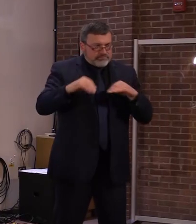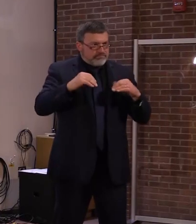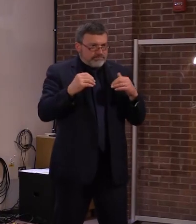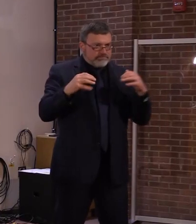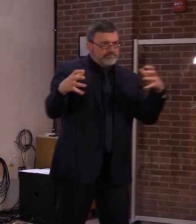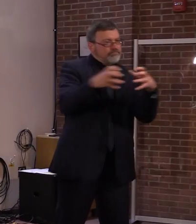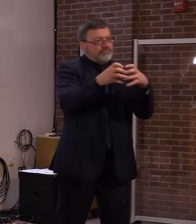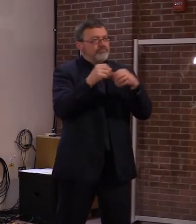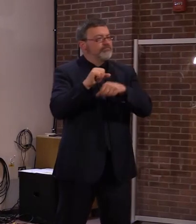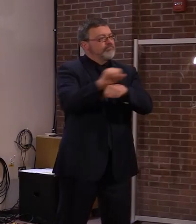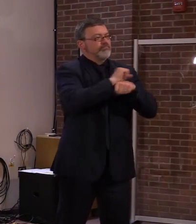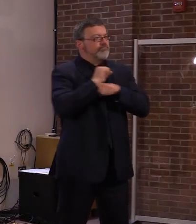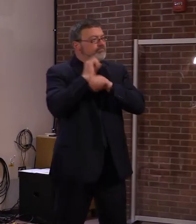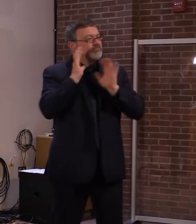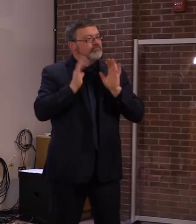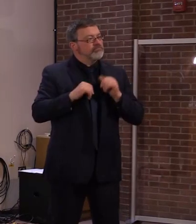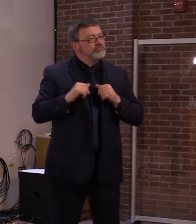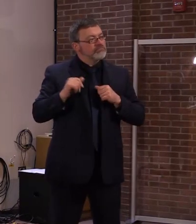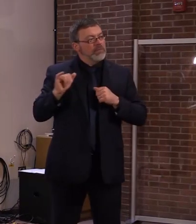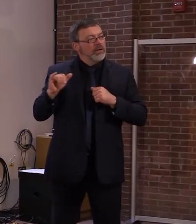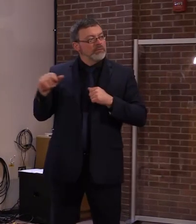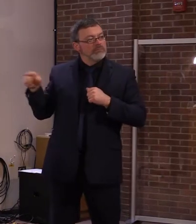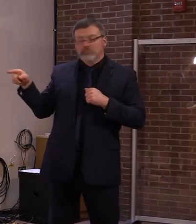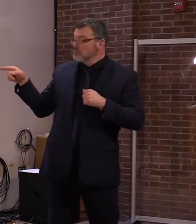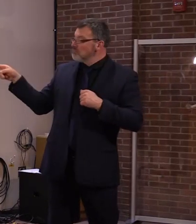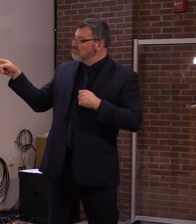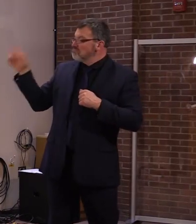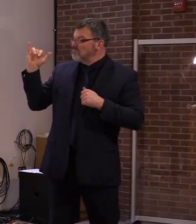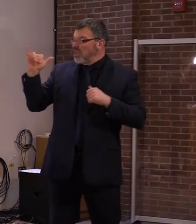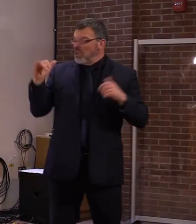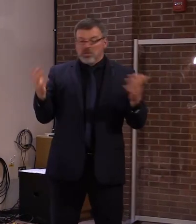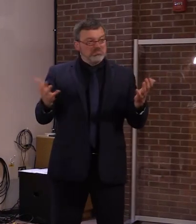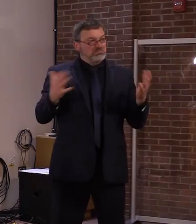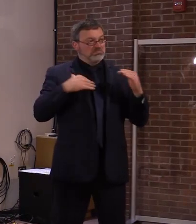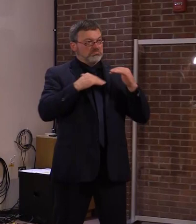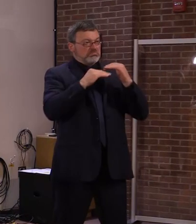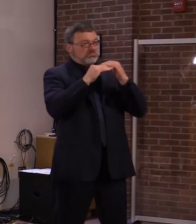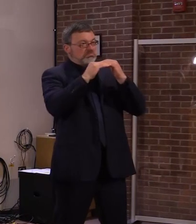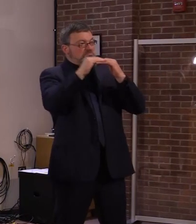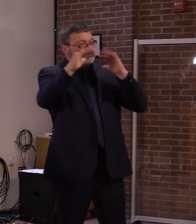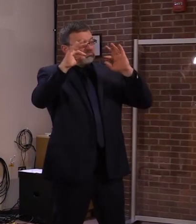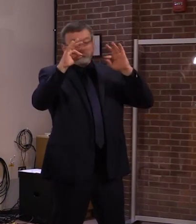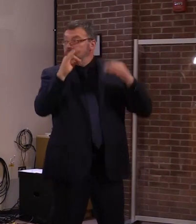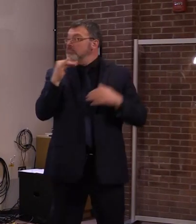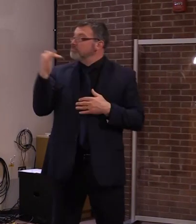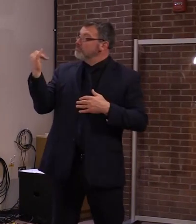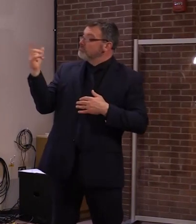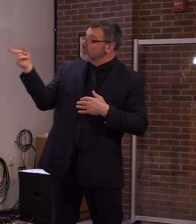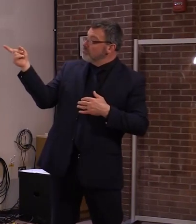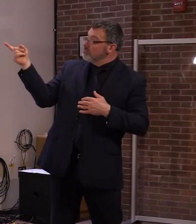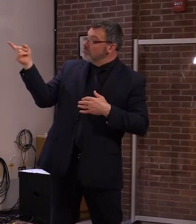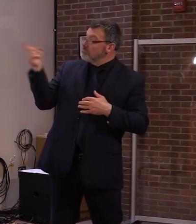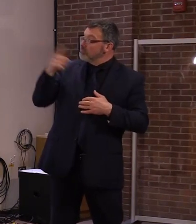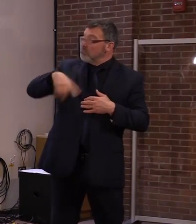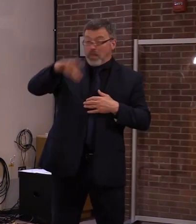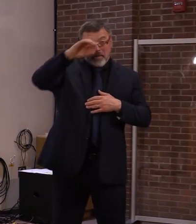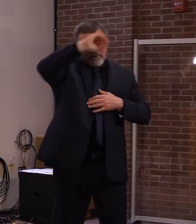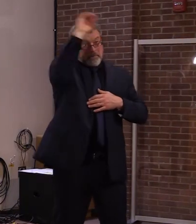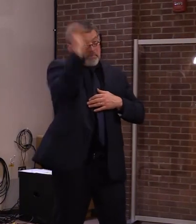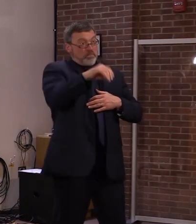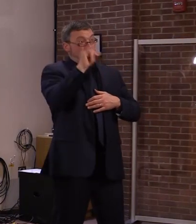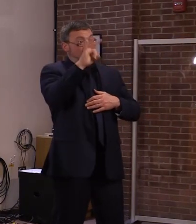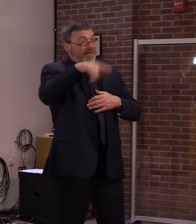pretty stable in terms of where we rank. And then going to the last sheet, again, another important item, the percentage of